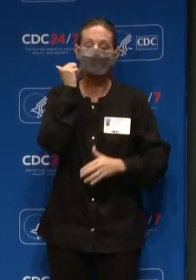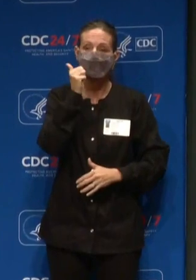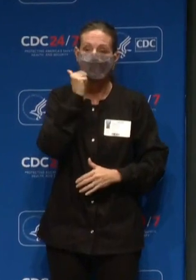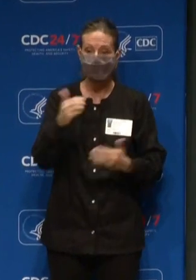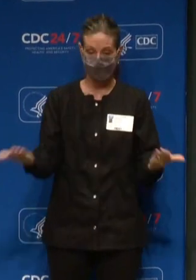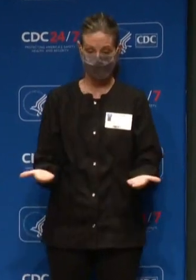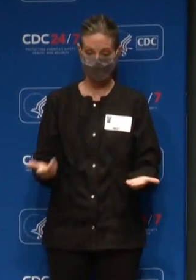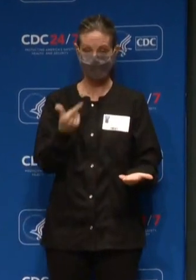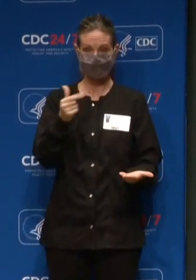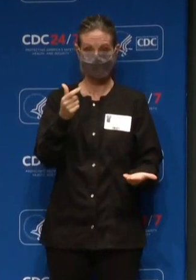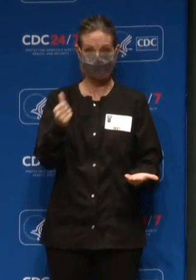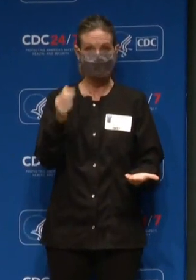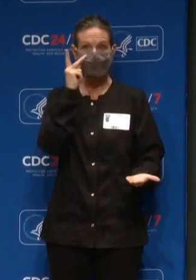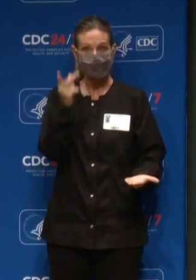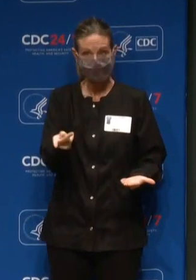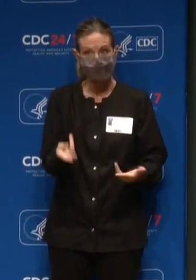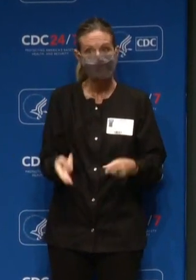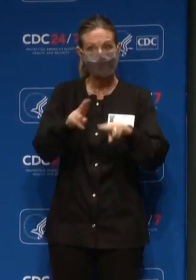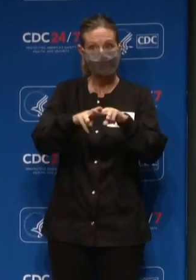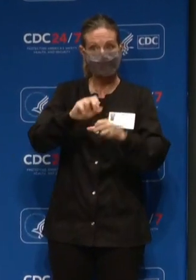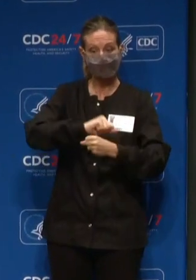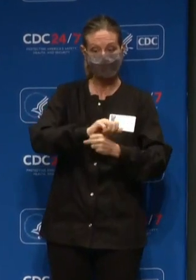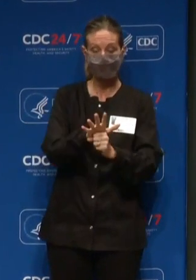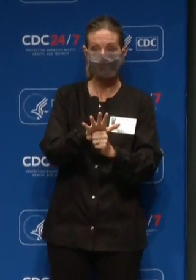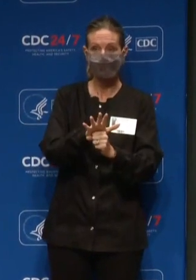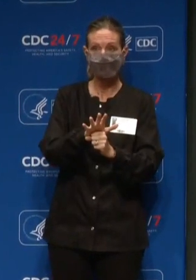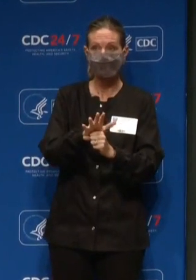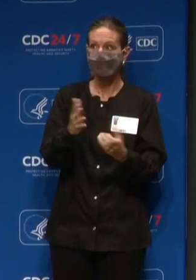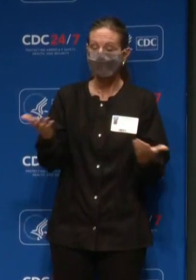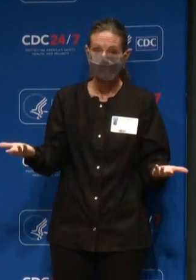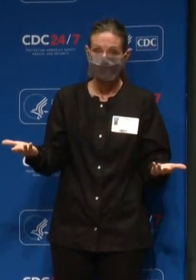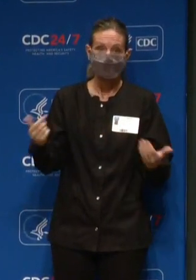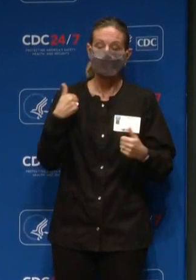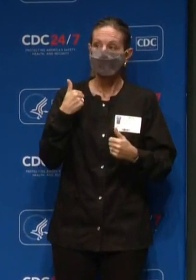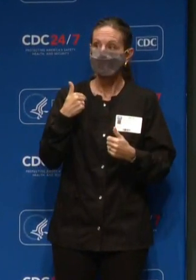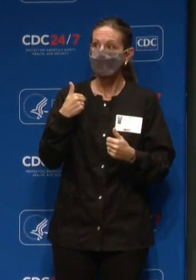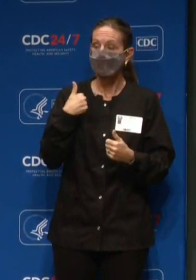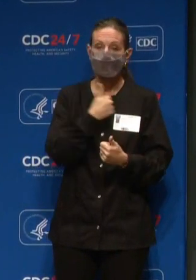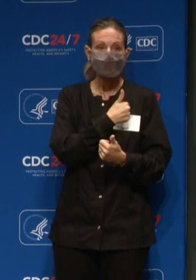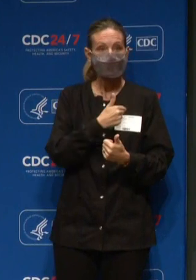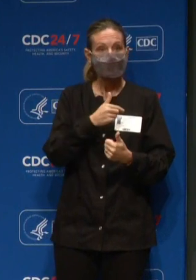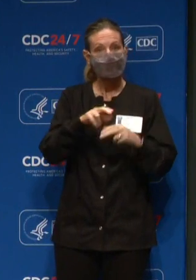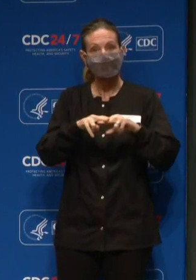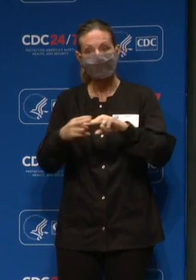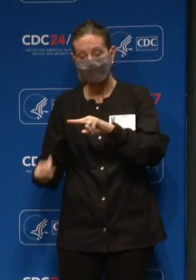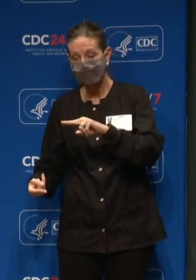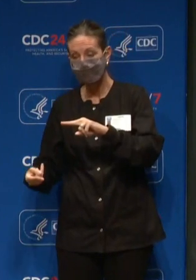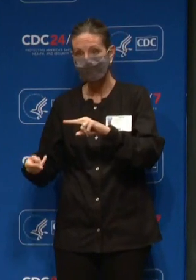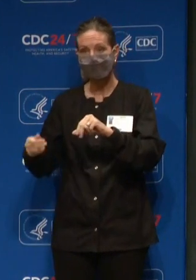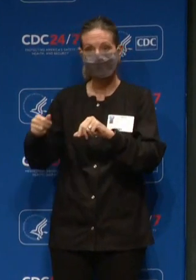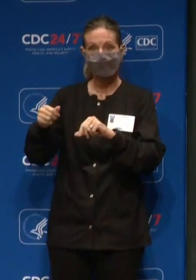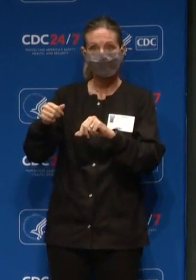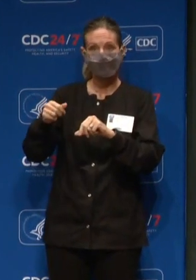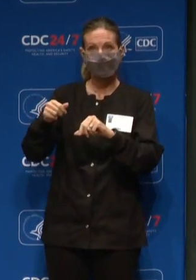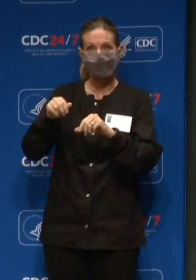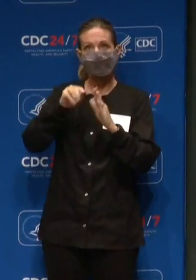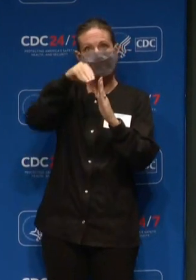also seen an increase in the number of cases, despite the decline that we had experienced beginning in